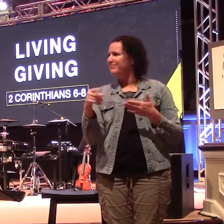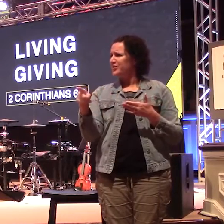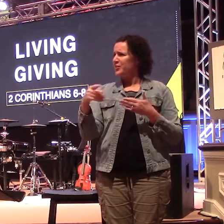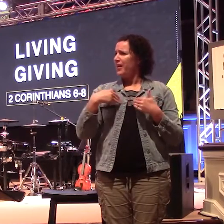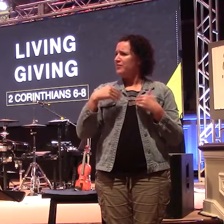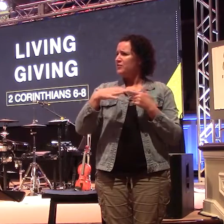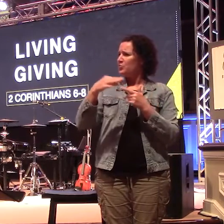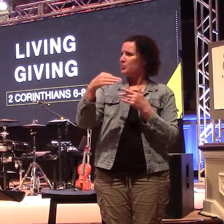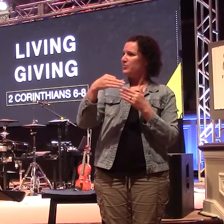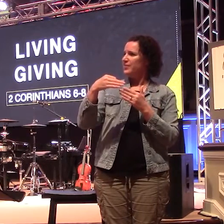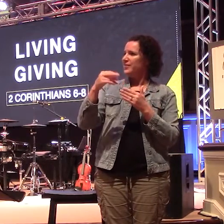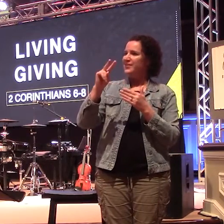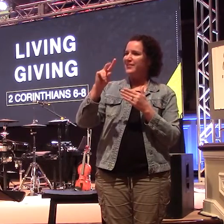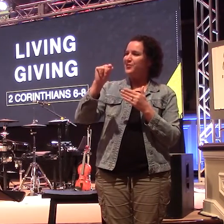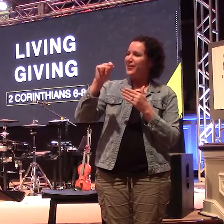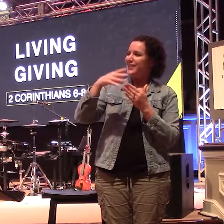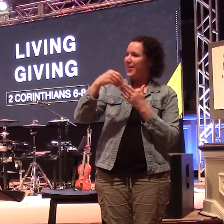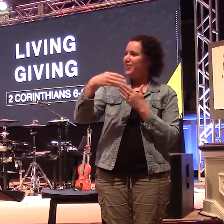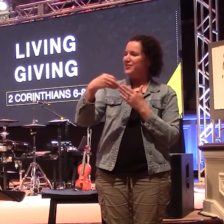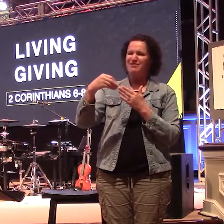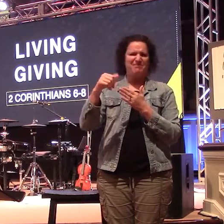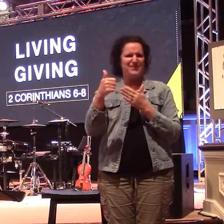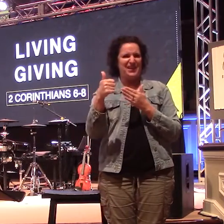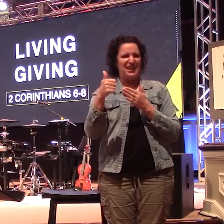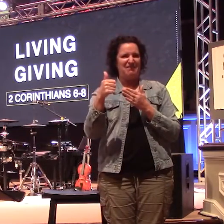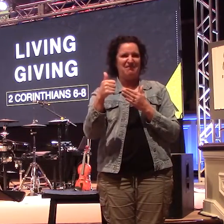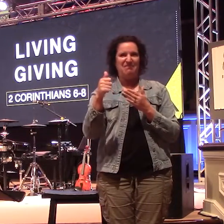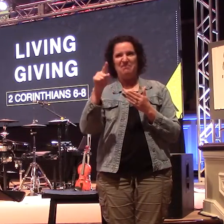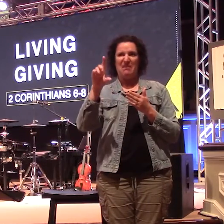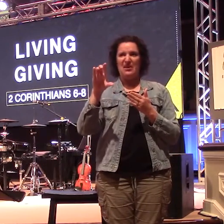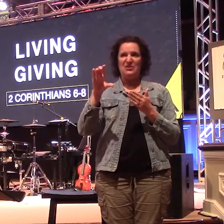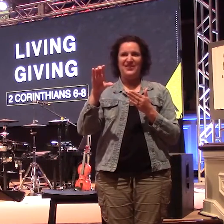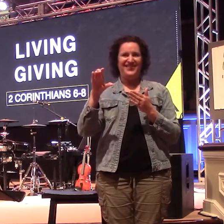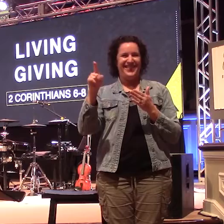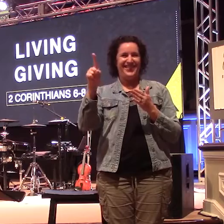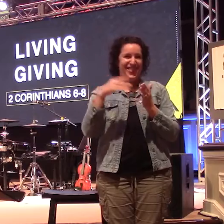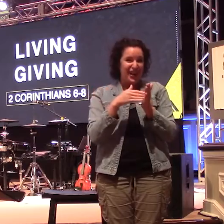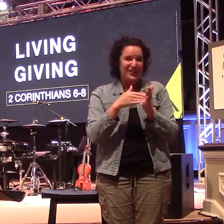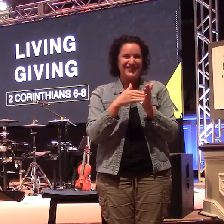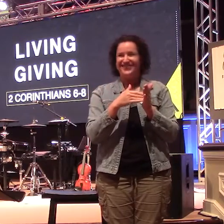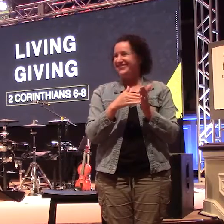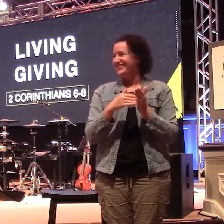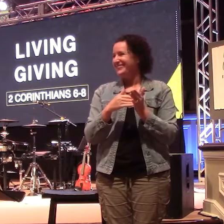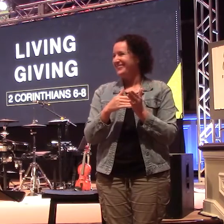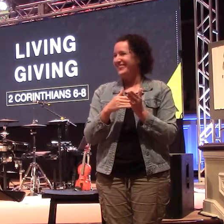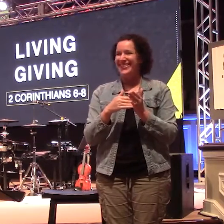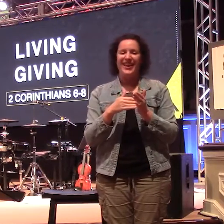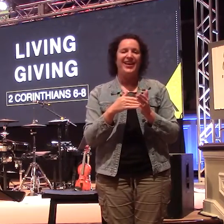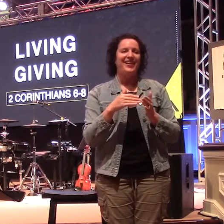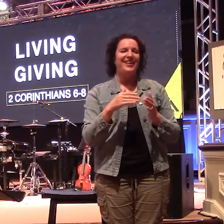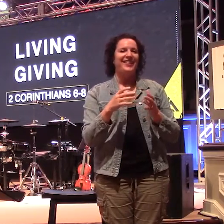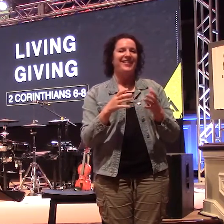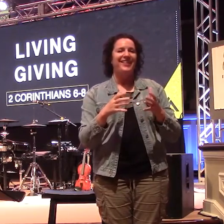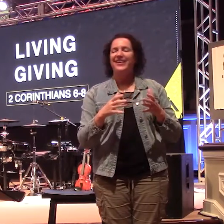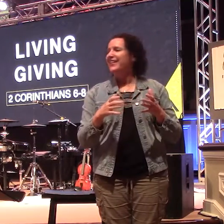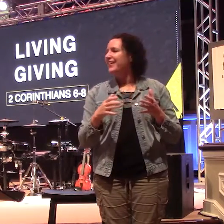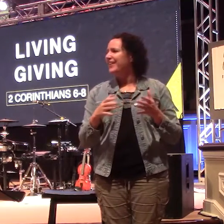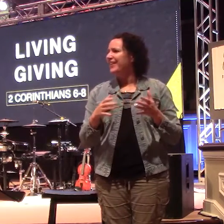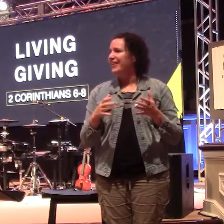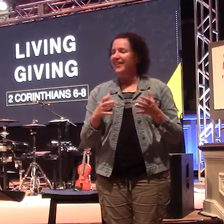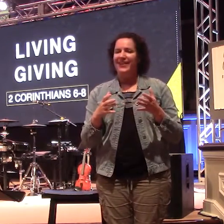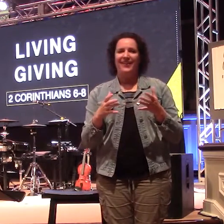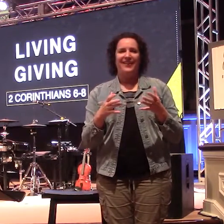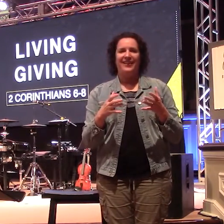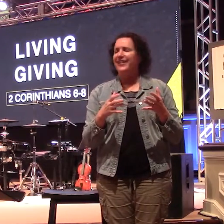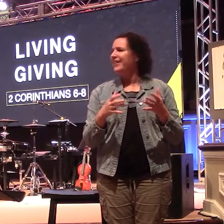20? 10? You think? 100? 1,000? Not a credit card. Okay, yeah. It's this.